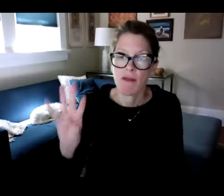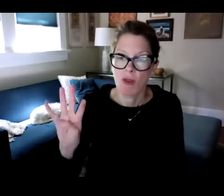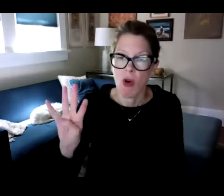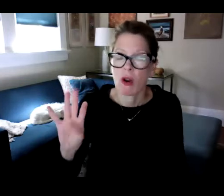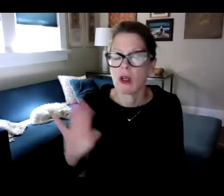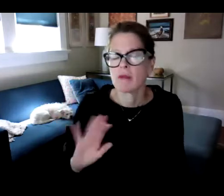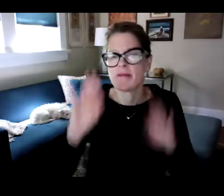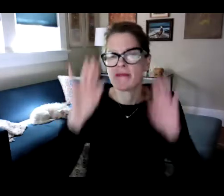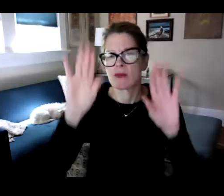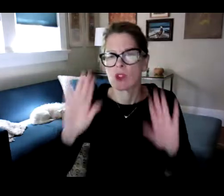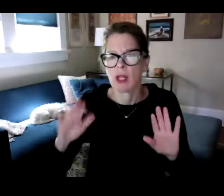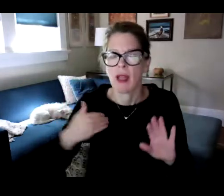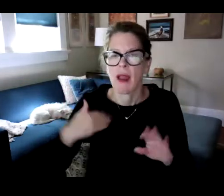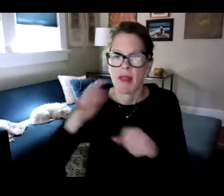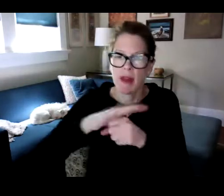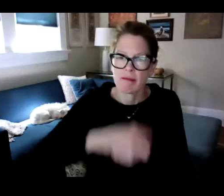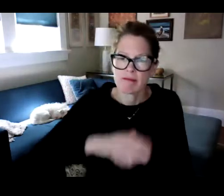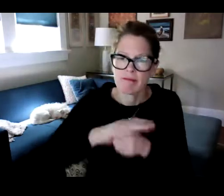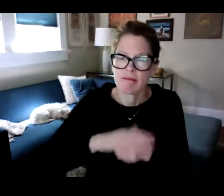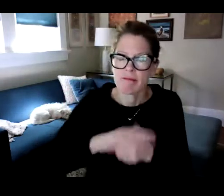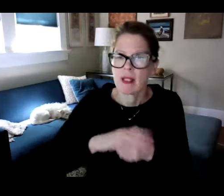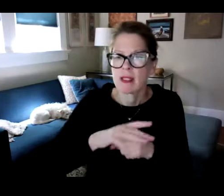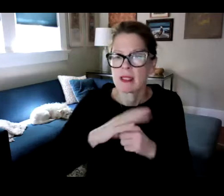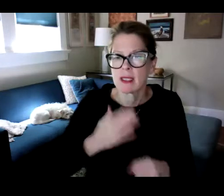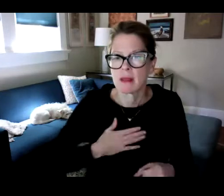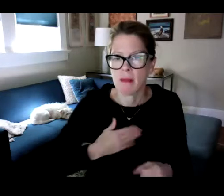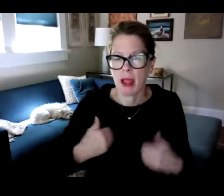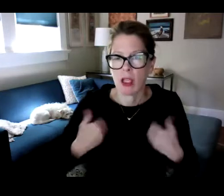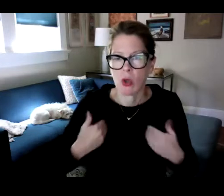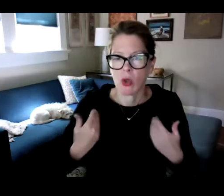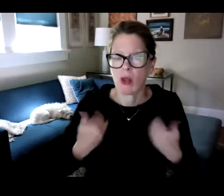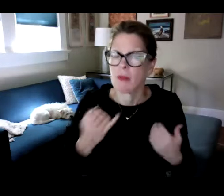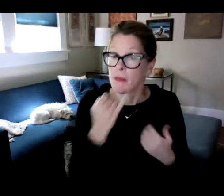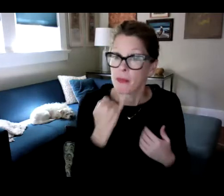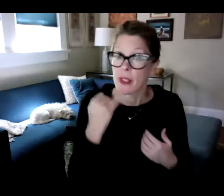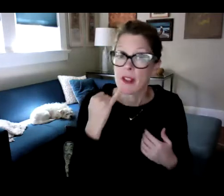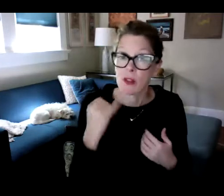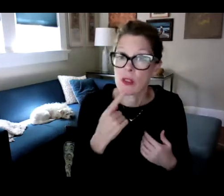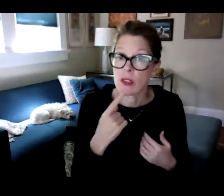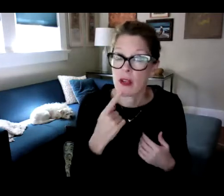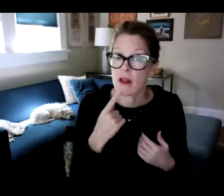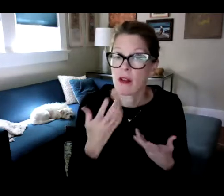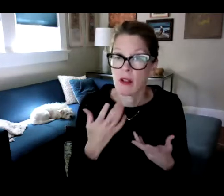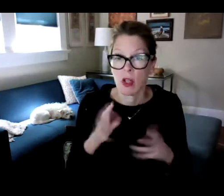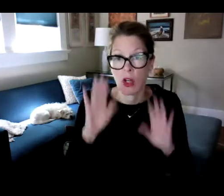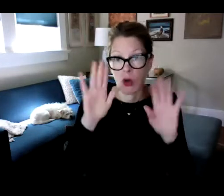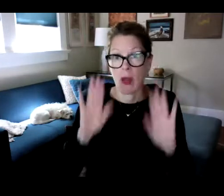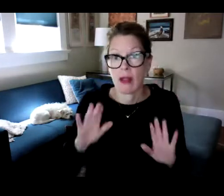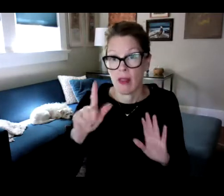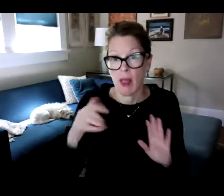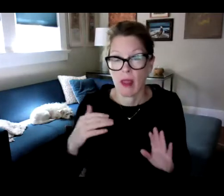Greatly have they oppressed me since my youth, let Israel now say. Greatly have they oppressed me since my